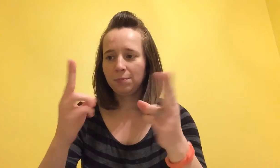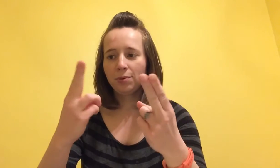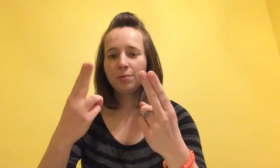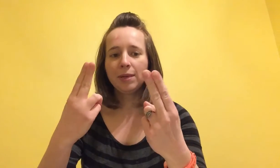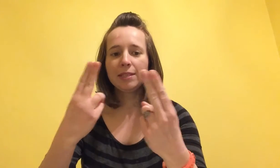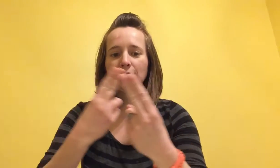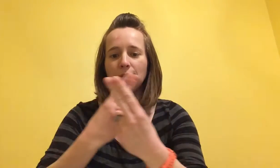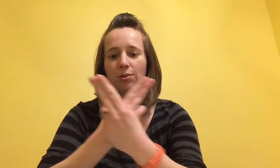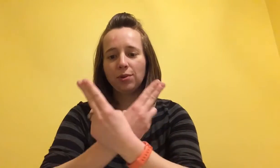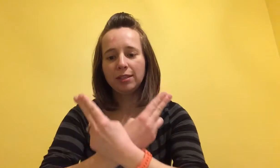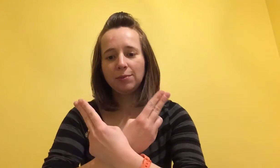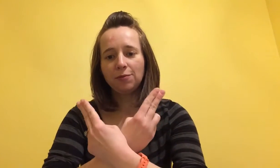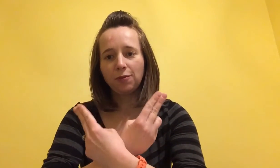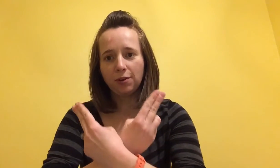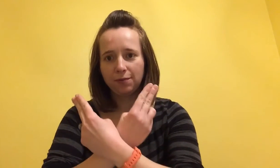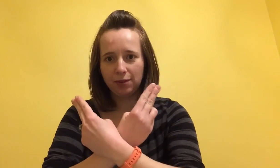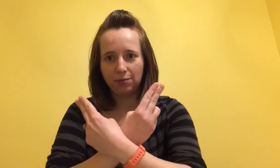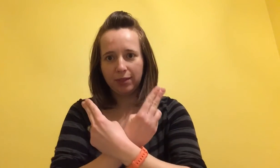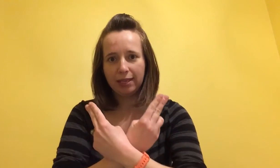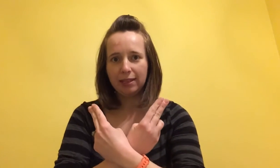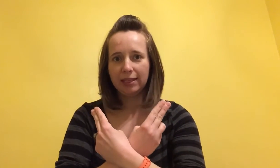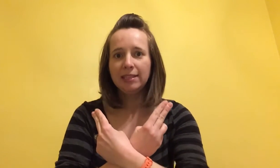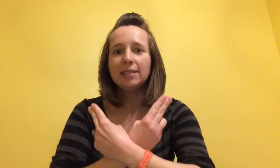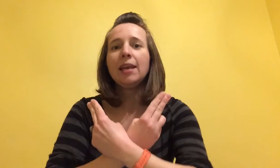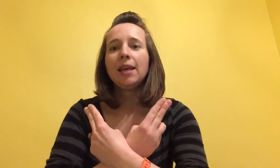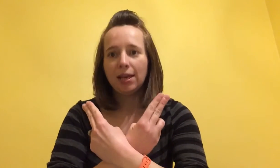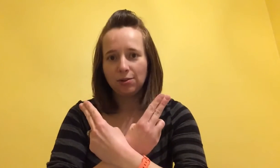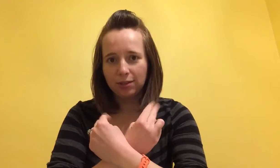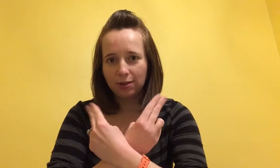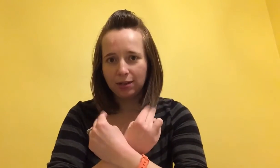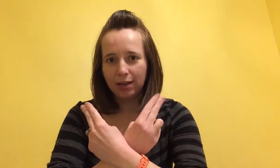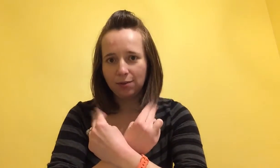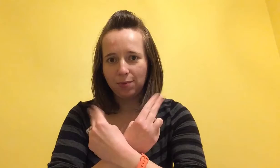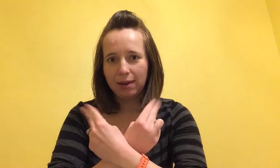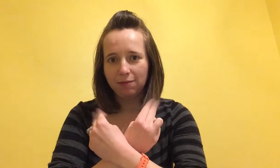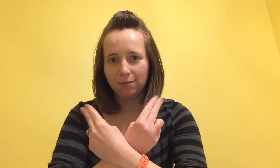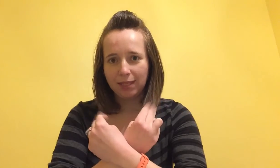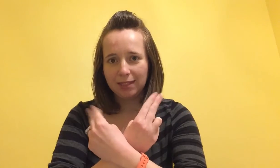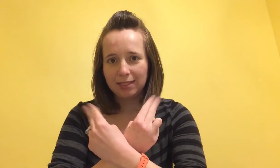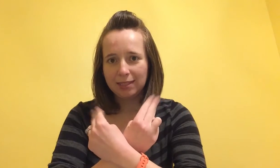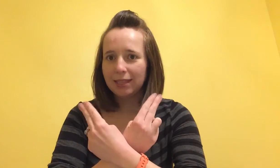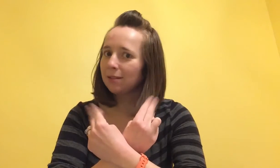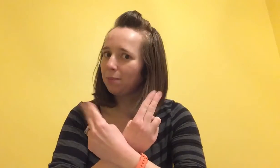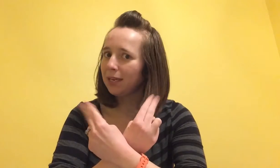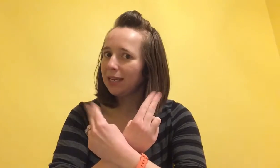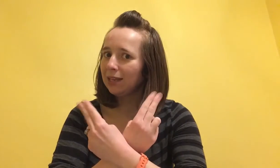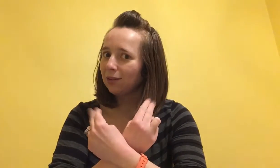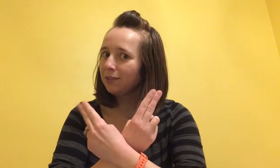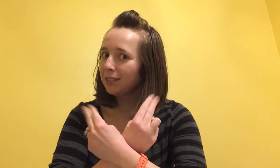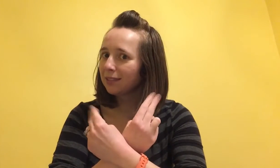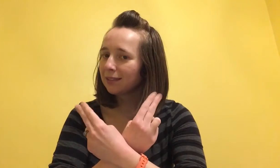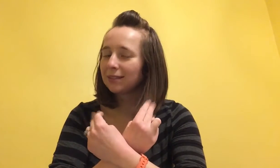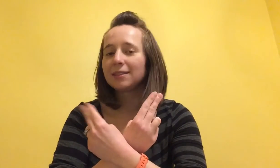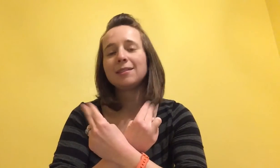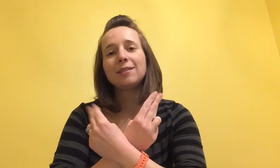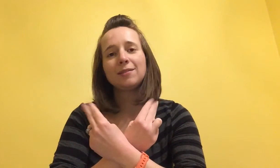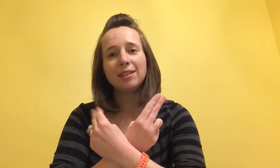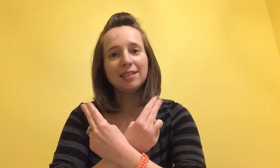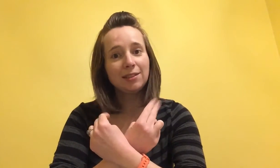both ways, and you're going to cross them in front of you like this, and you're just going to kind of wave them like this is like the bunny ears. So this is the way